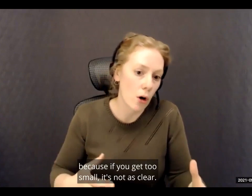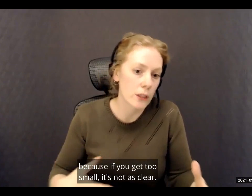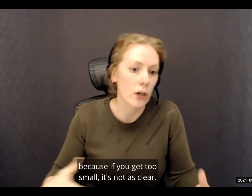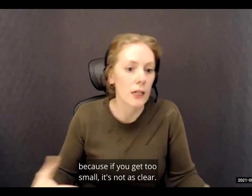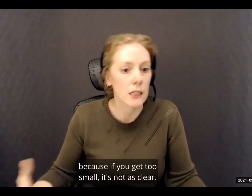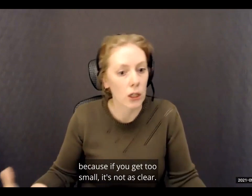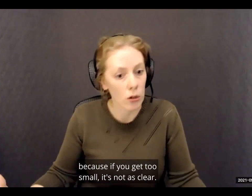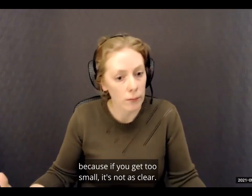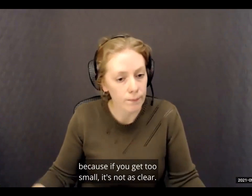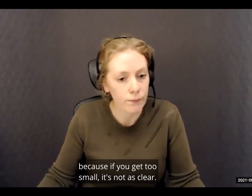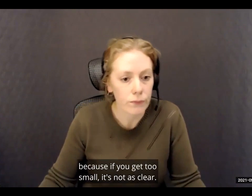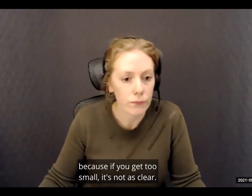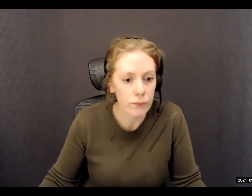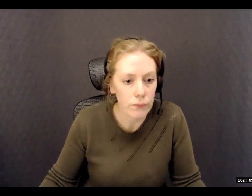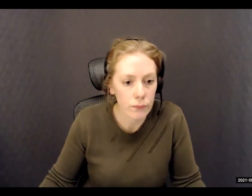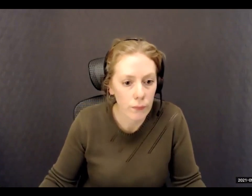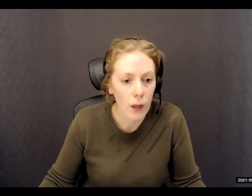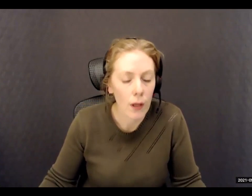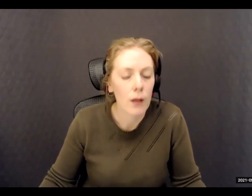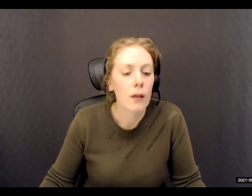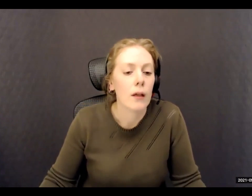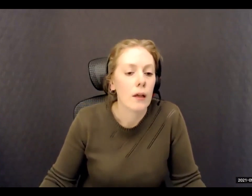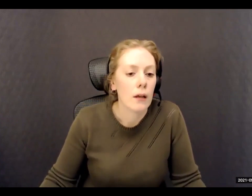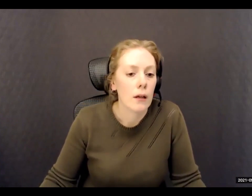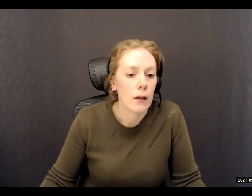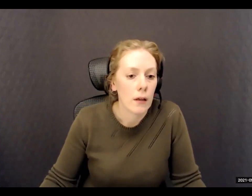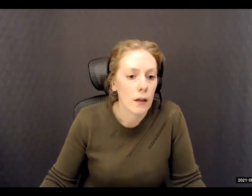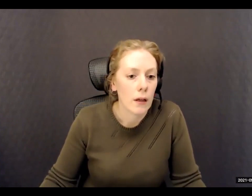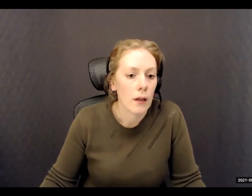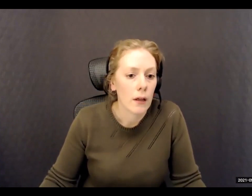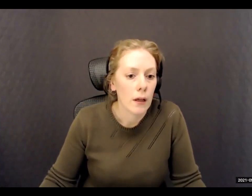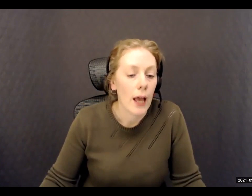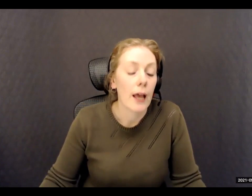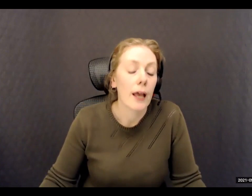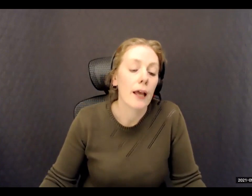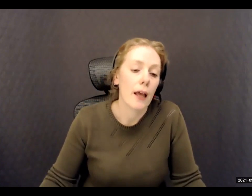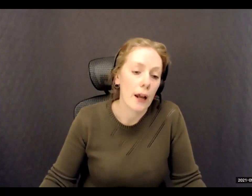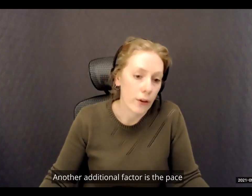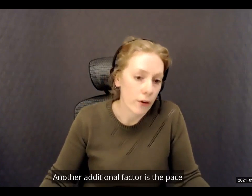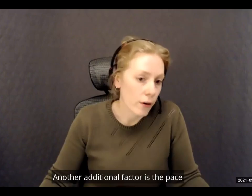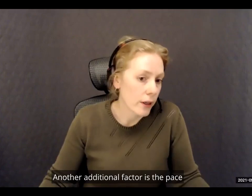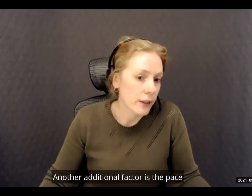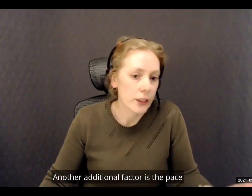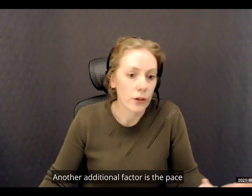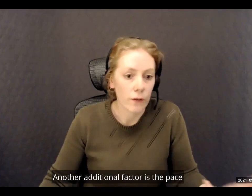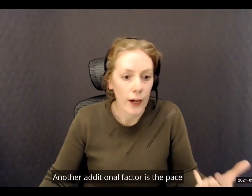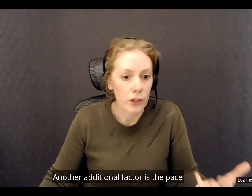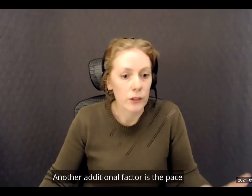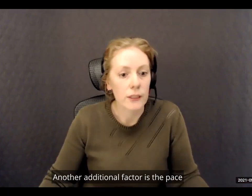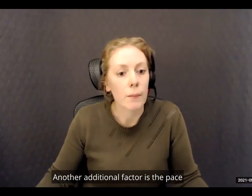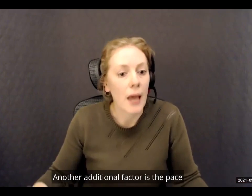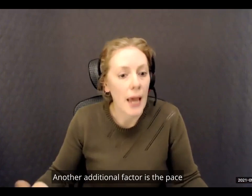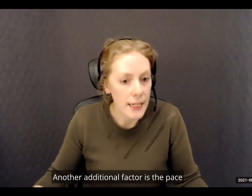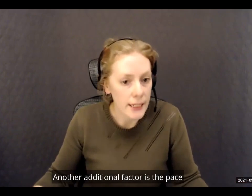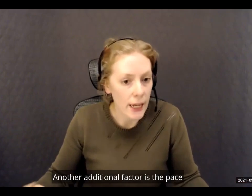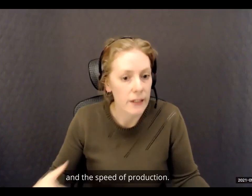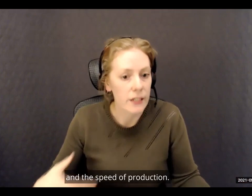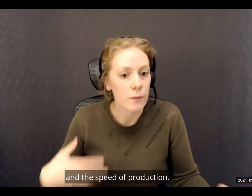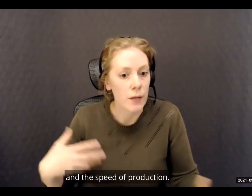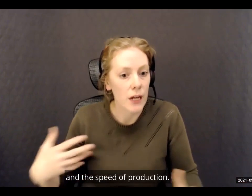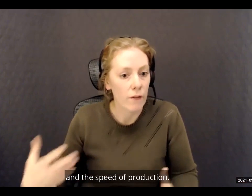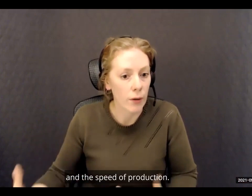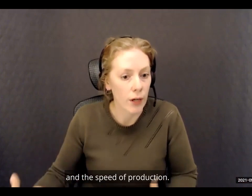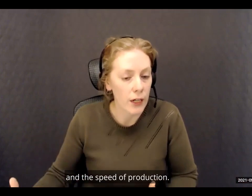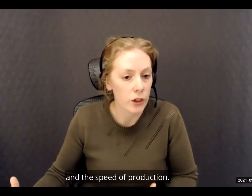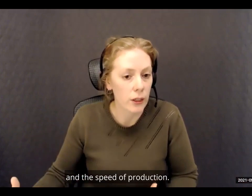get too small, it's not as clear. another additional factor is the pace and